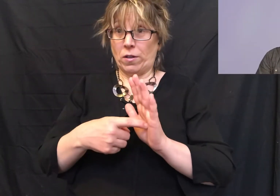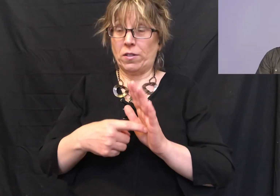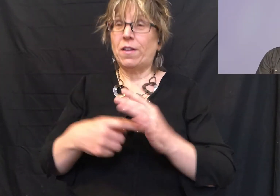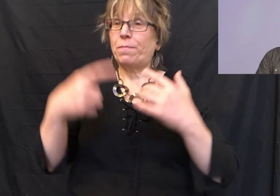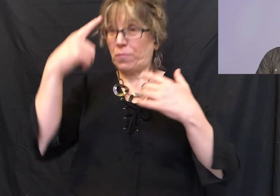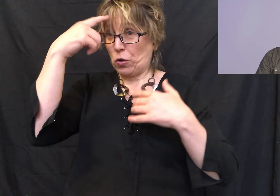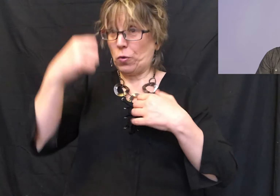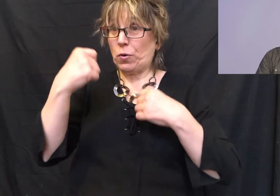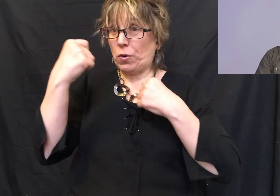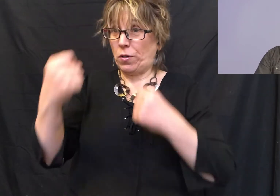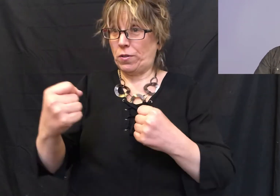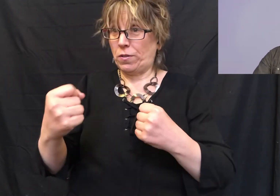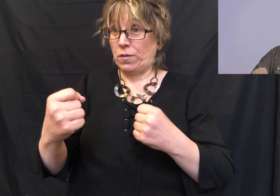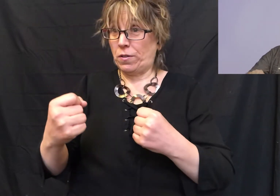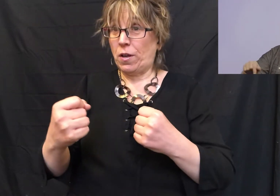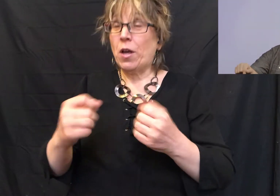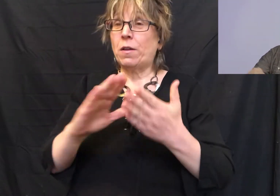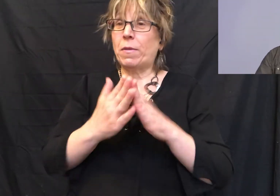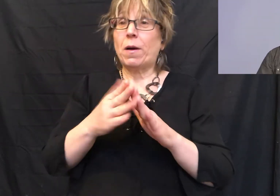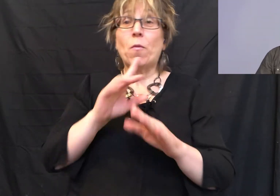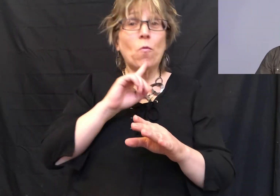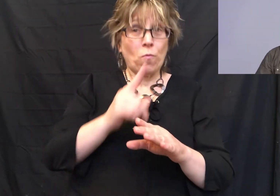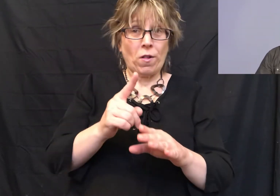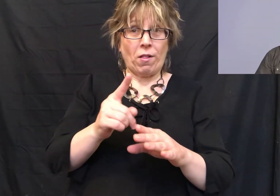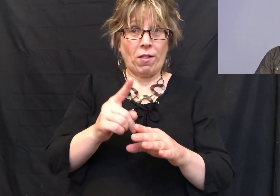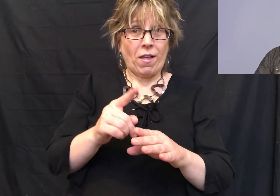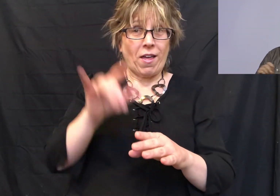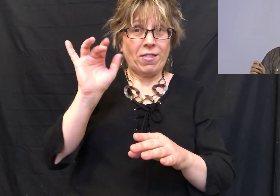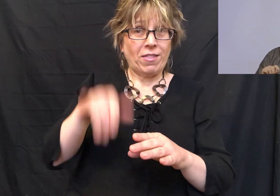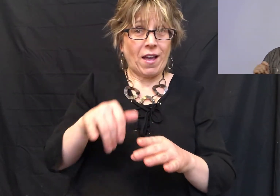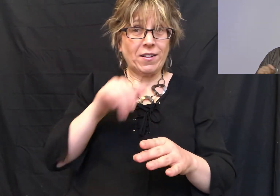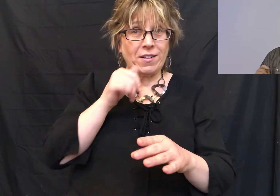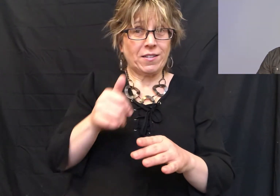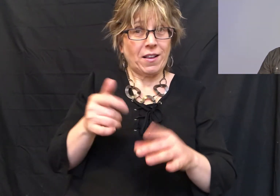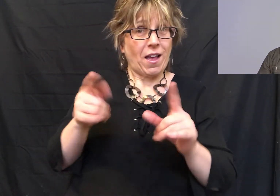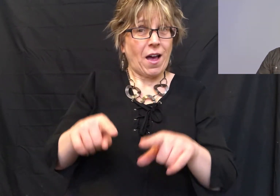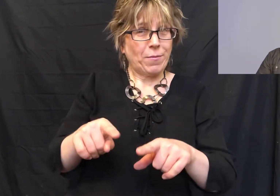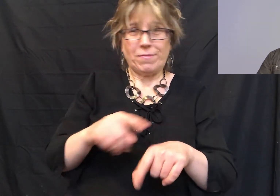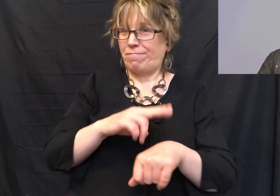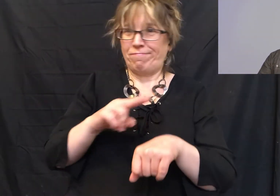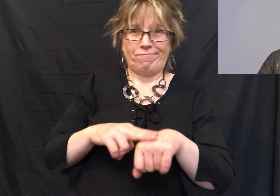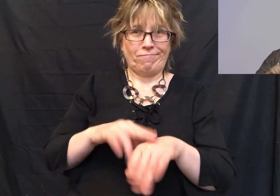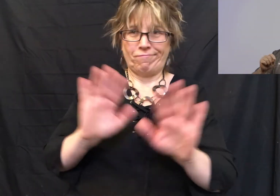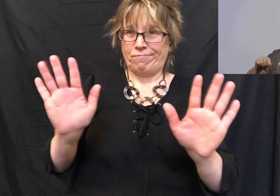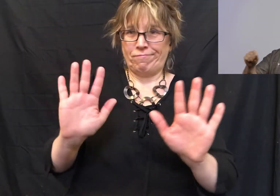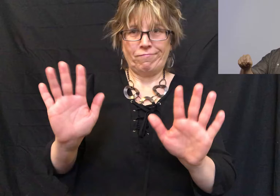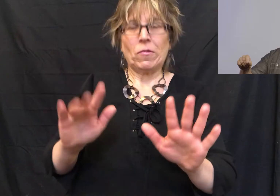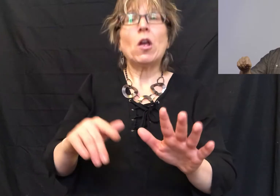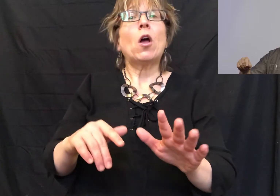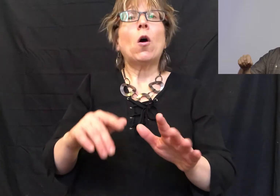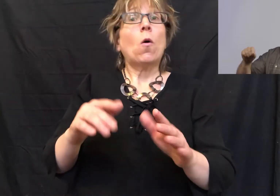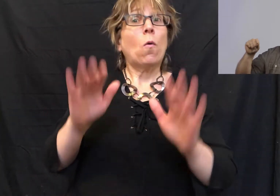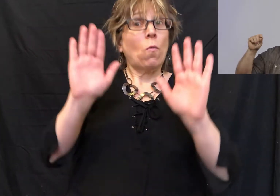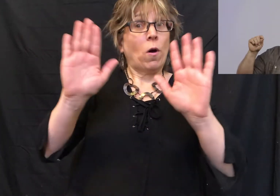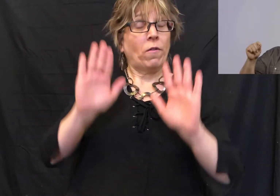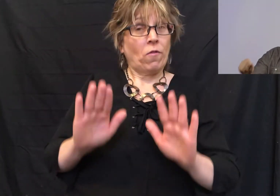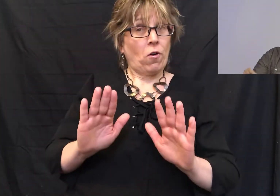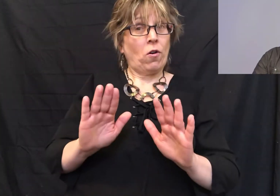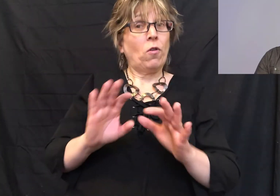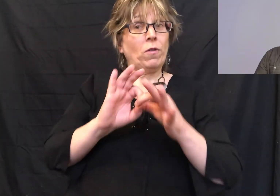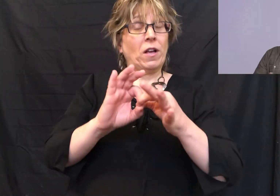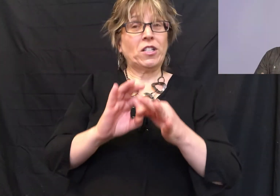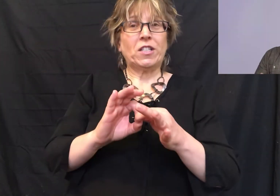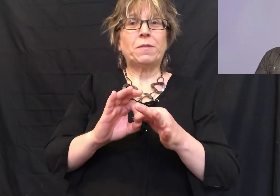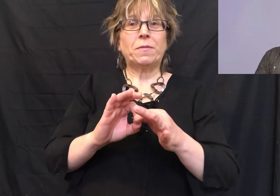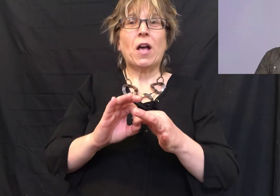courage. The courage to be real. And that doesn't happen naturally. Great relationships are